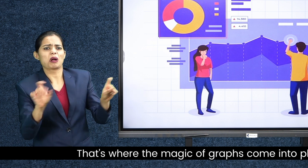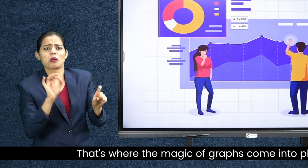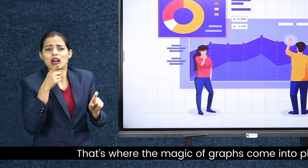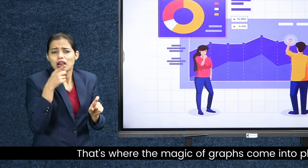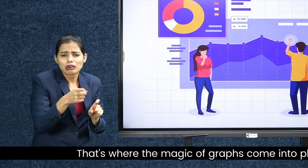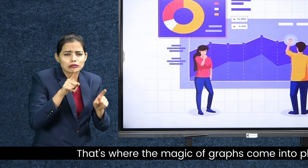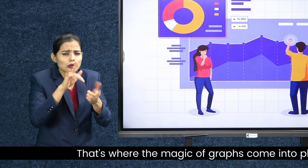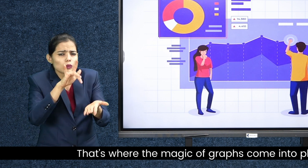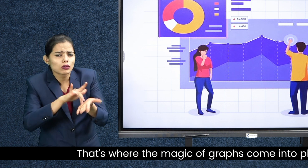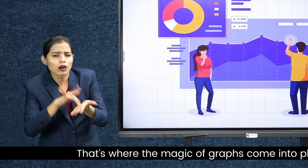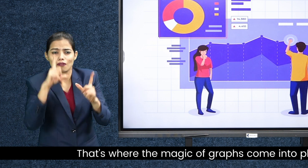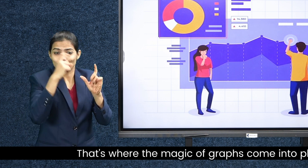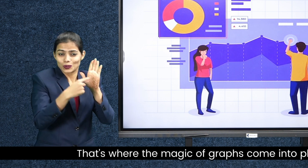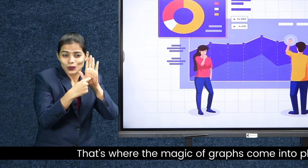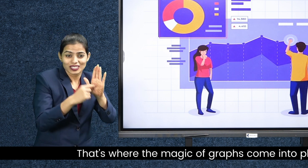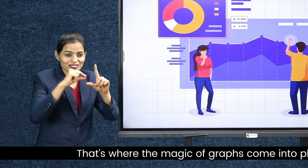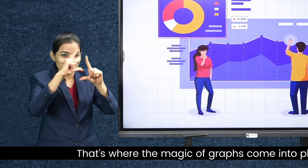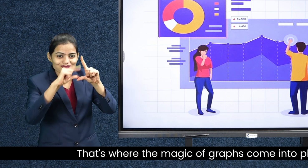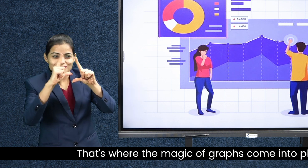graphs come into play.